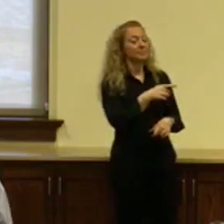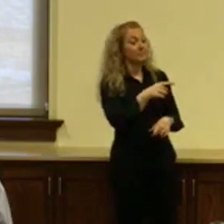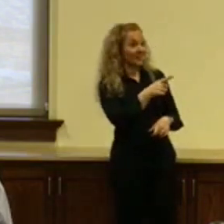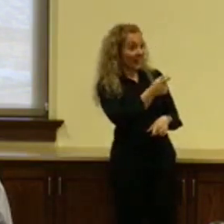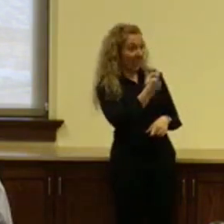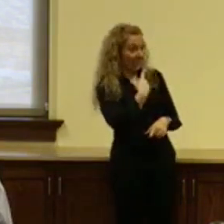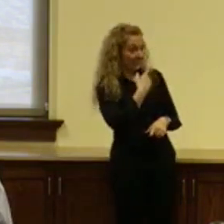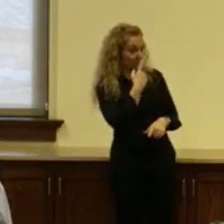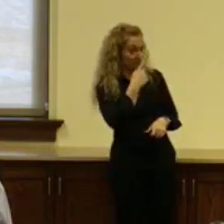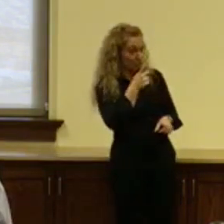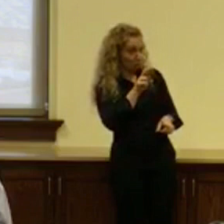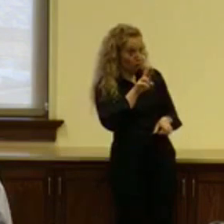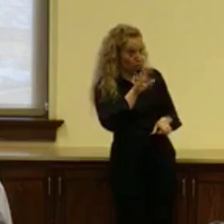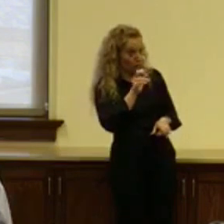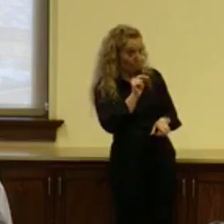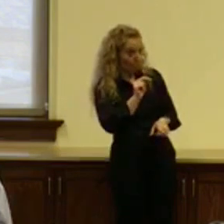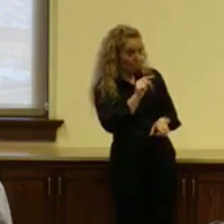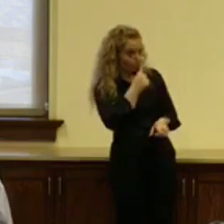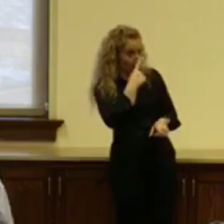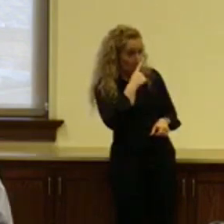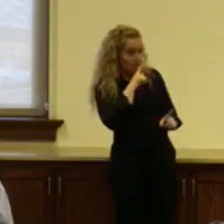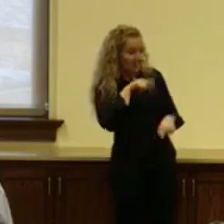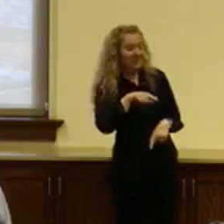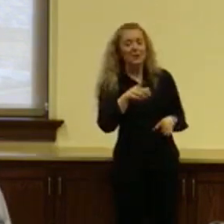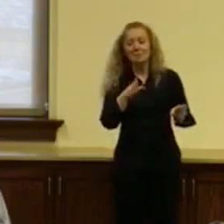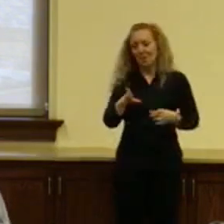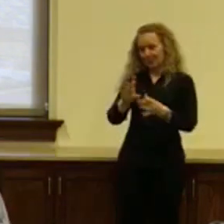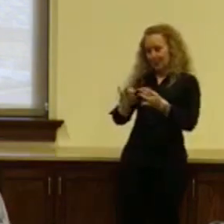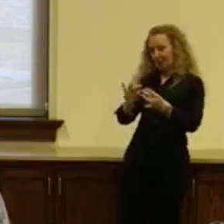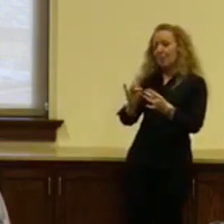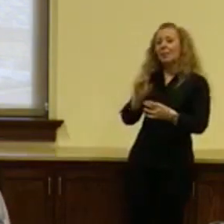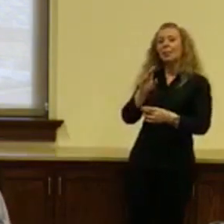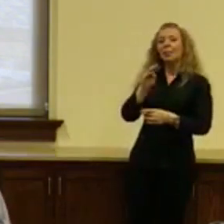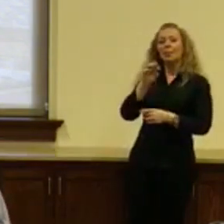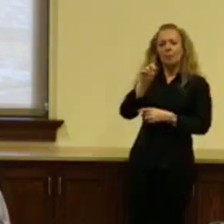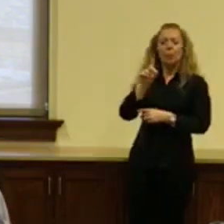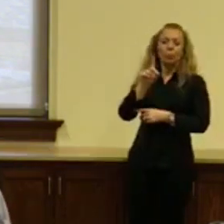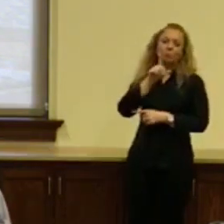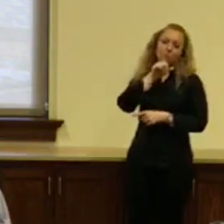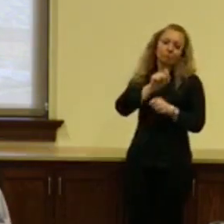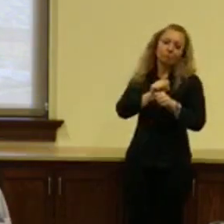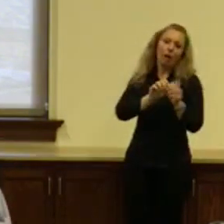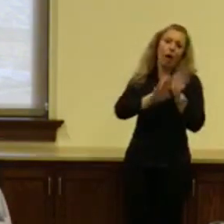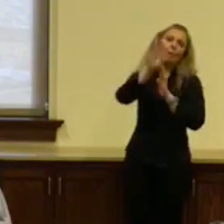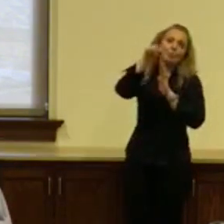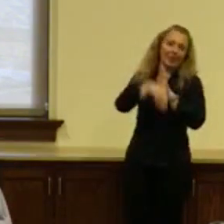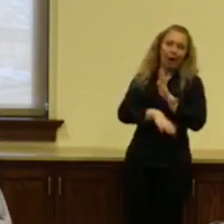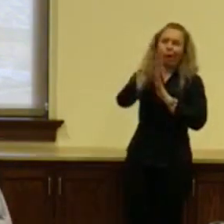question. Well, I was going to comment that certainly the mood has been up and down in our home as well.